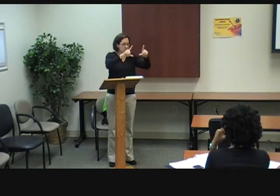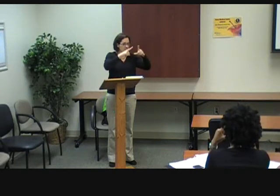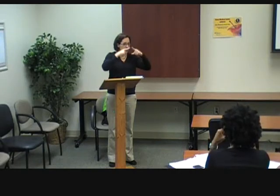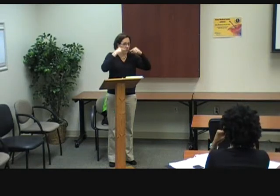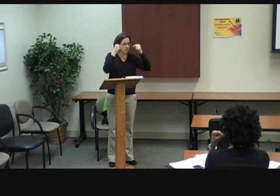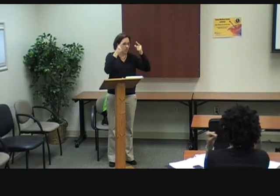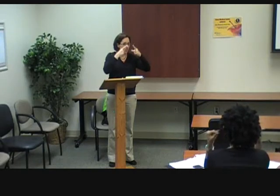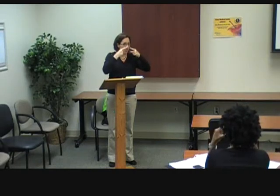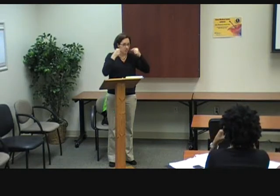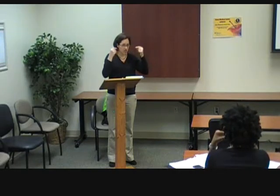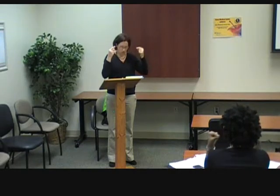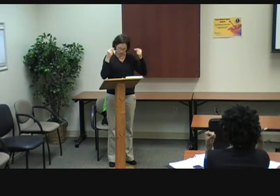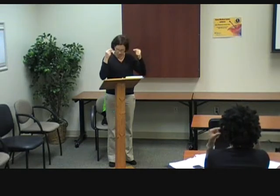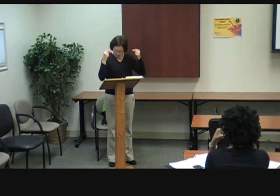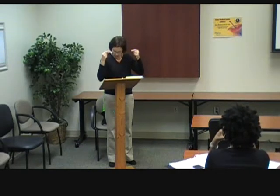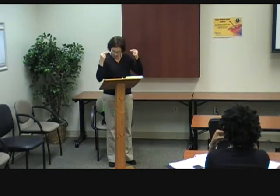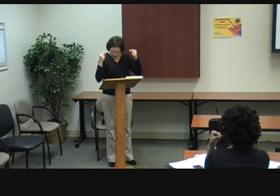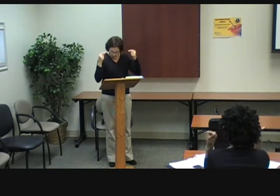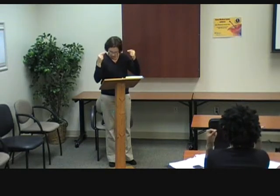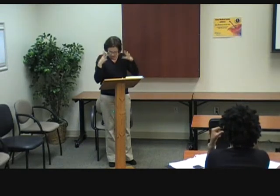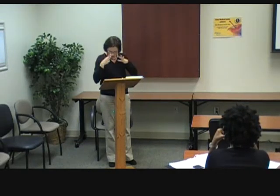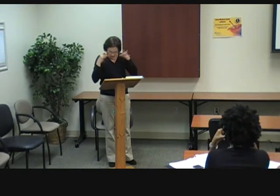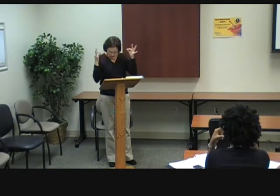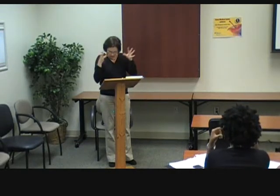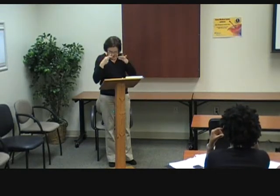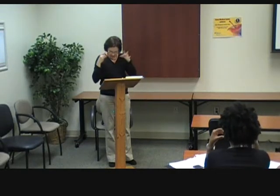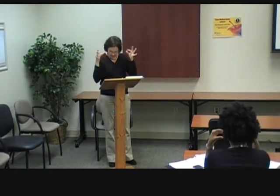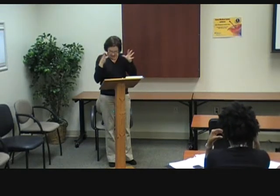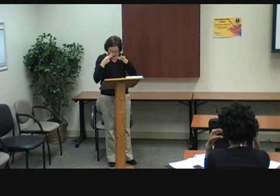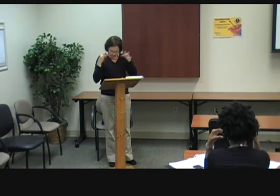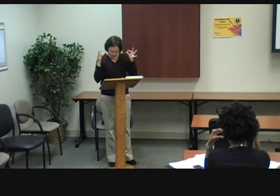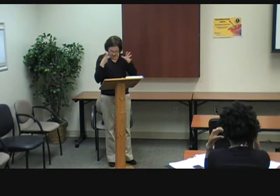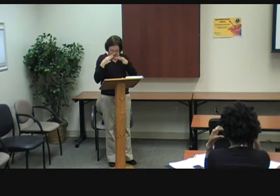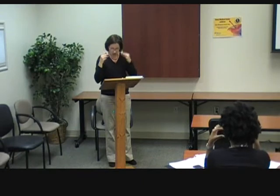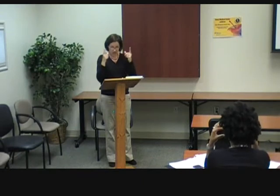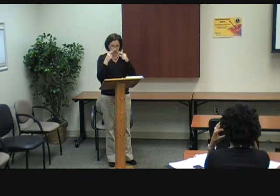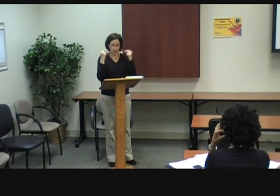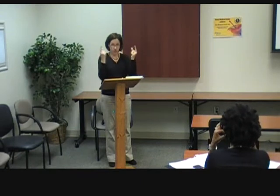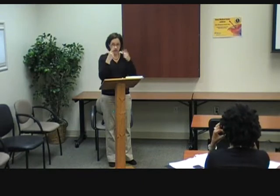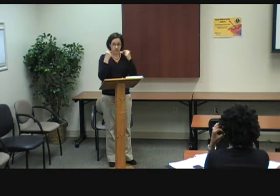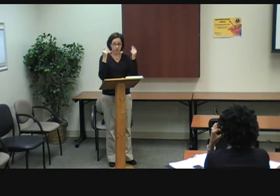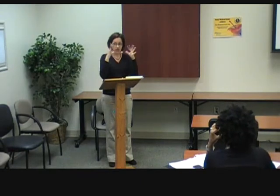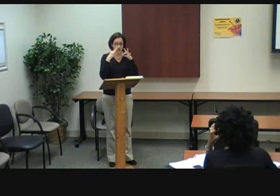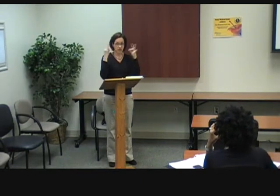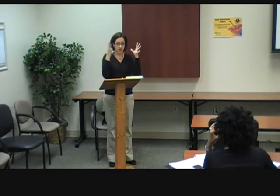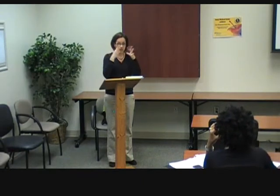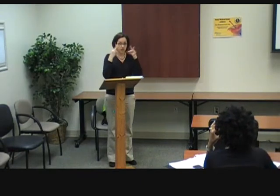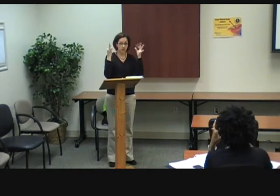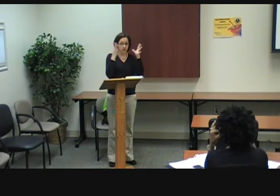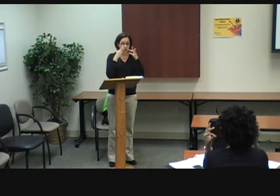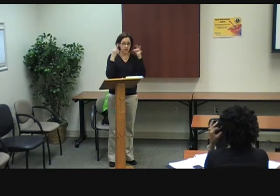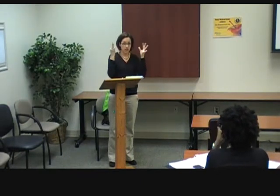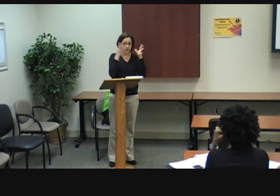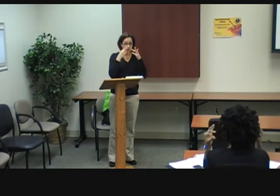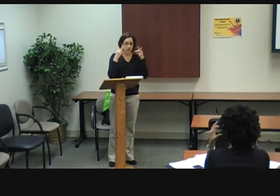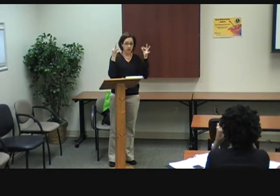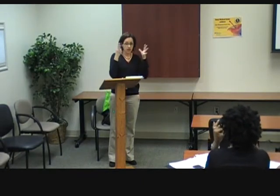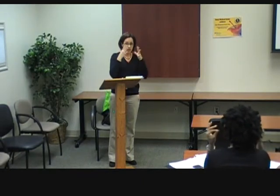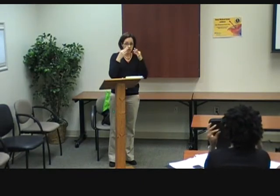These two fingers. Oh no, he Just did. two? He did F's. He did F's. I don't do F's, but I guess they're doing it. It's not.